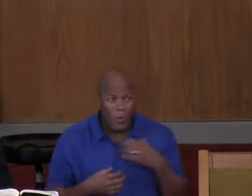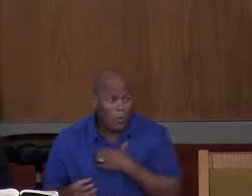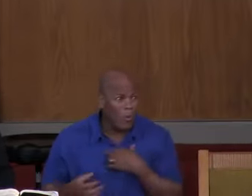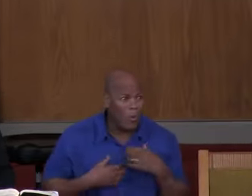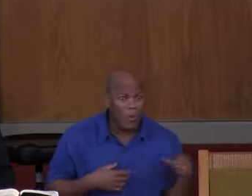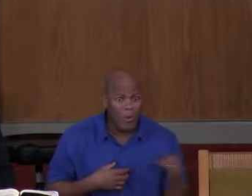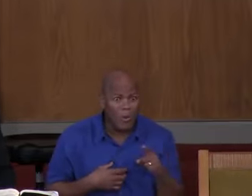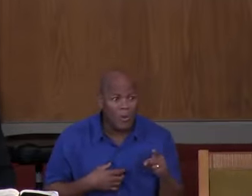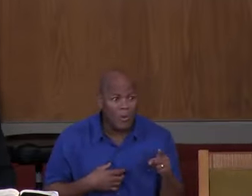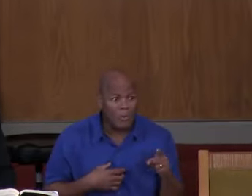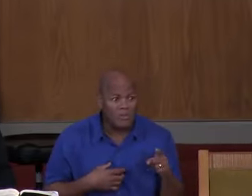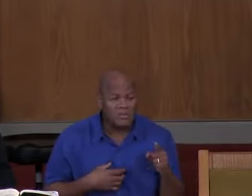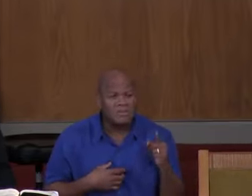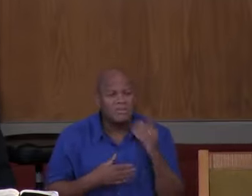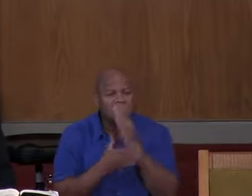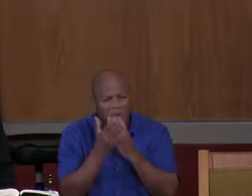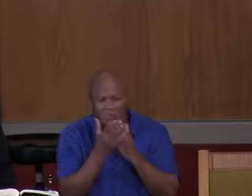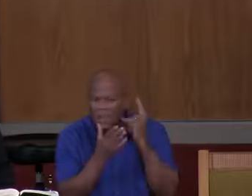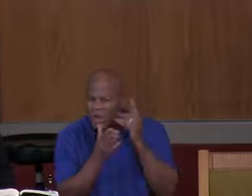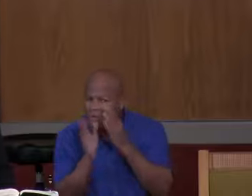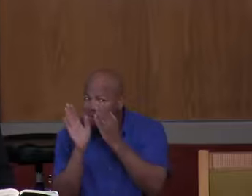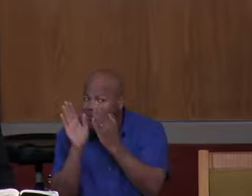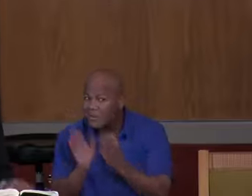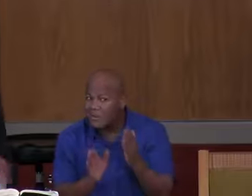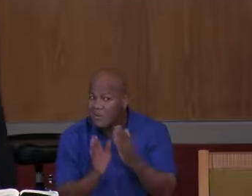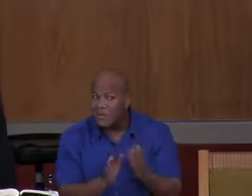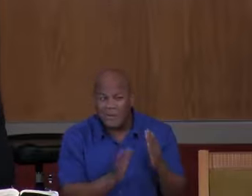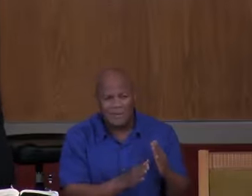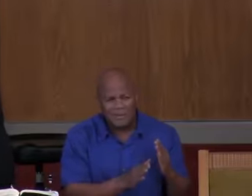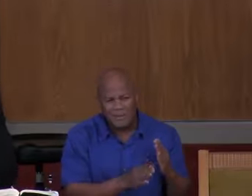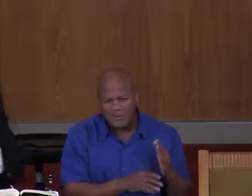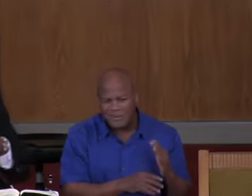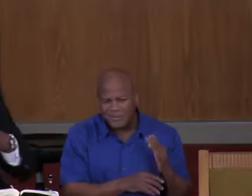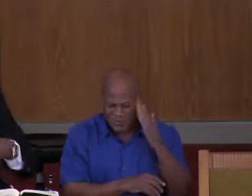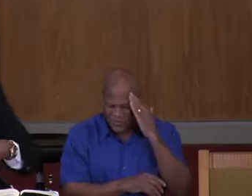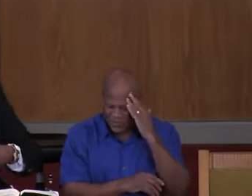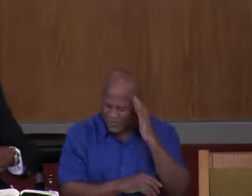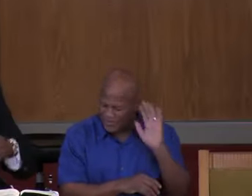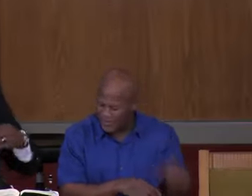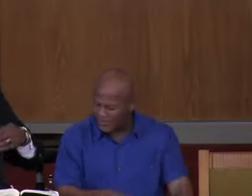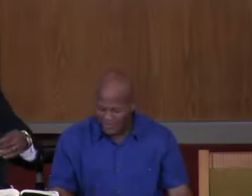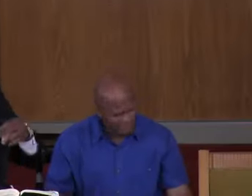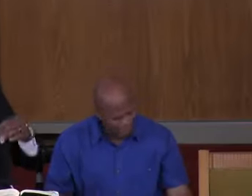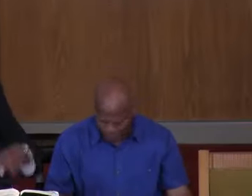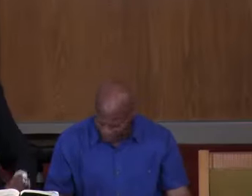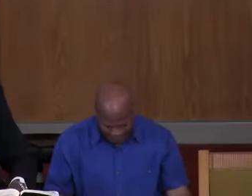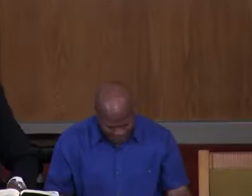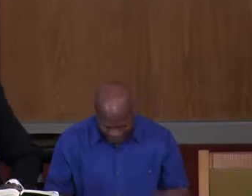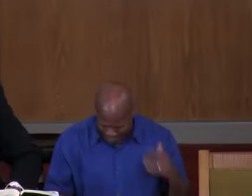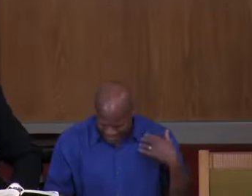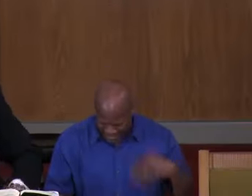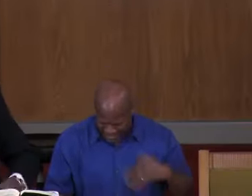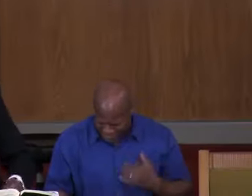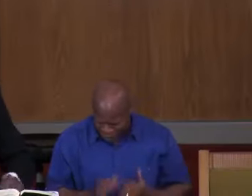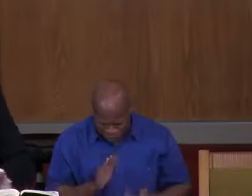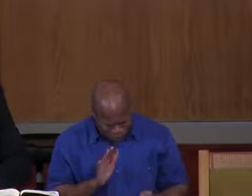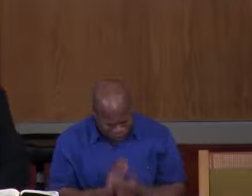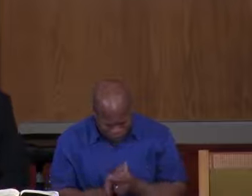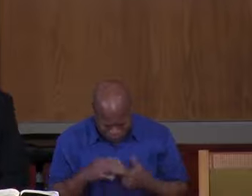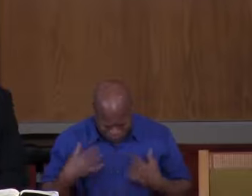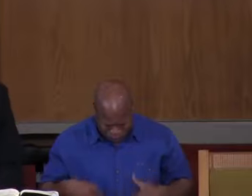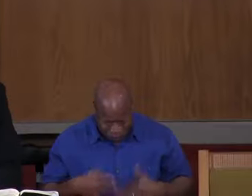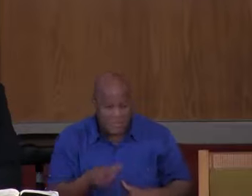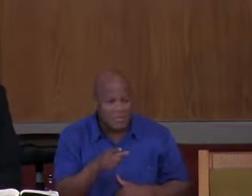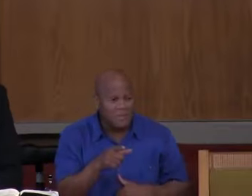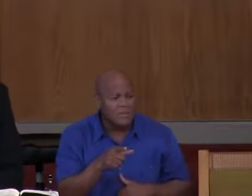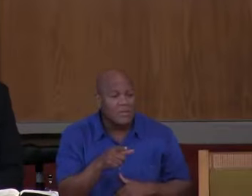Some of it God is prepared. You know, one of the worst places, God forbid, well, they ain't sent me no, listen. You